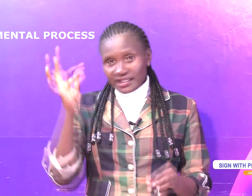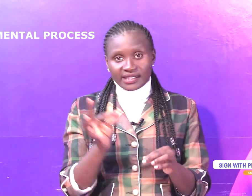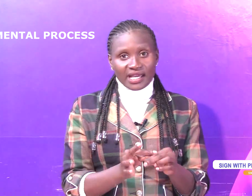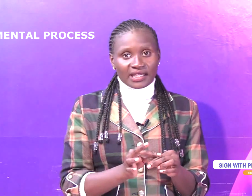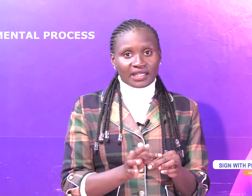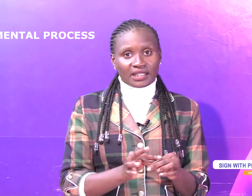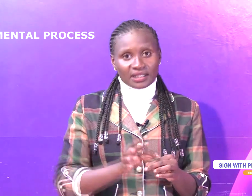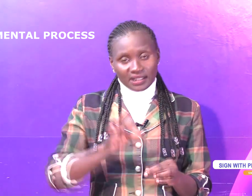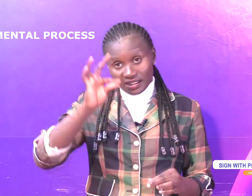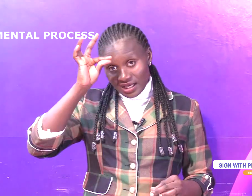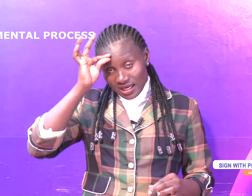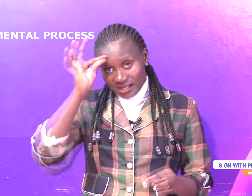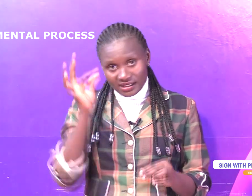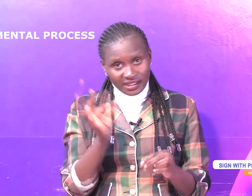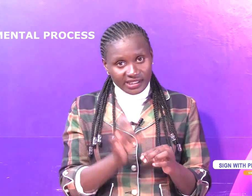decide, decide,